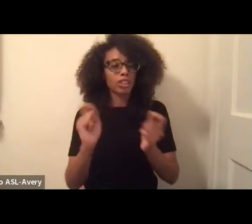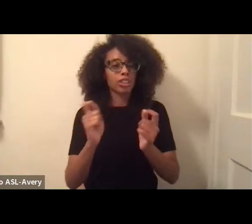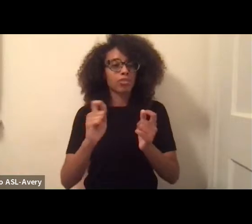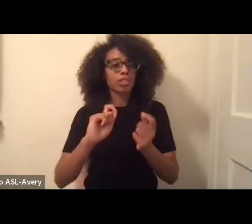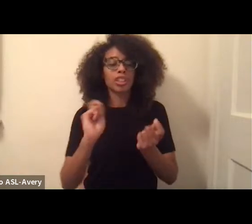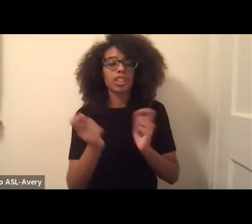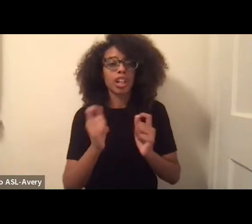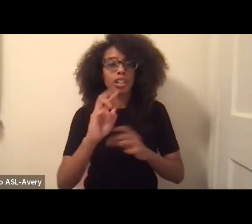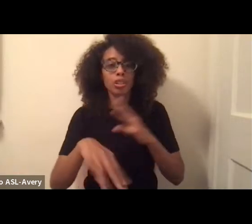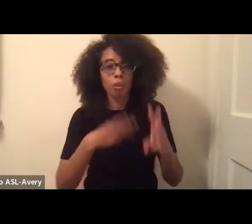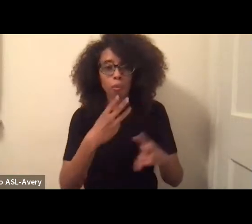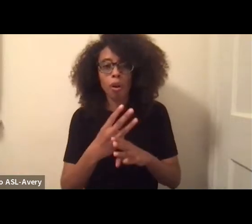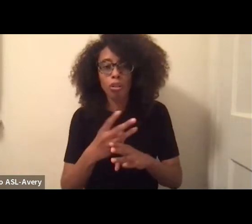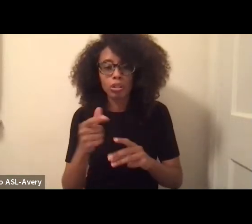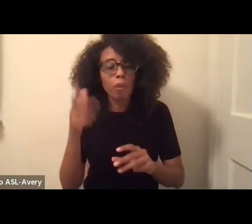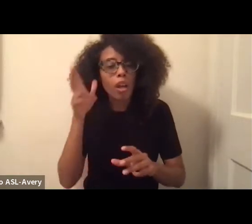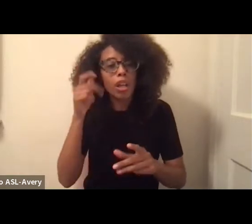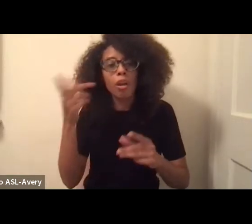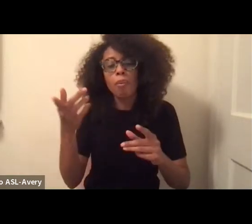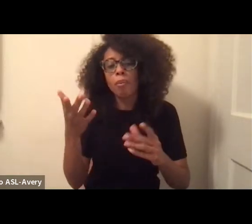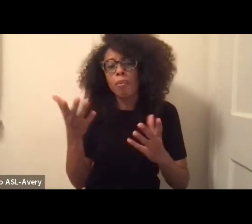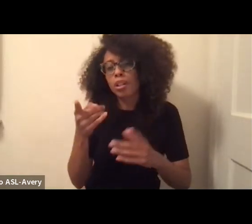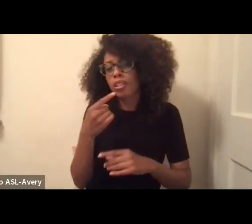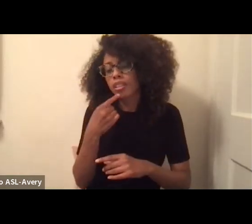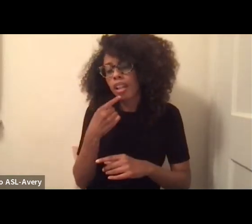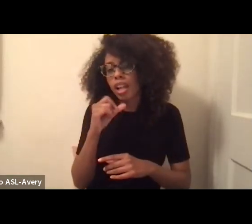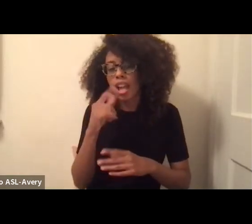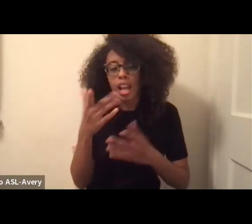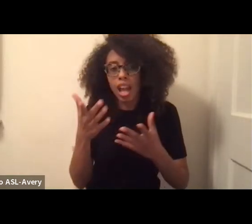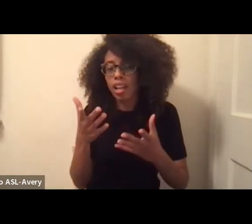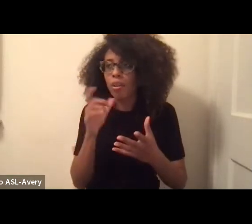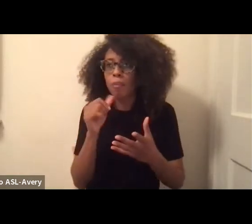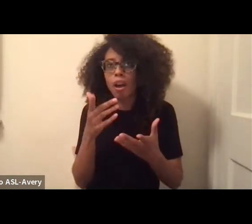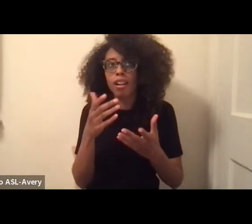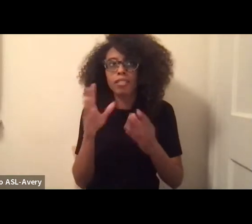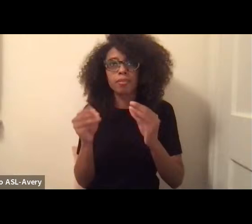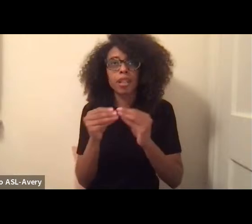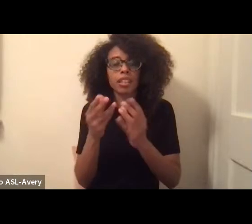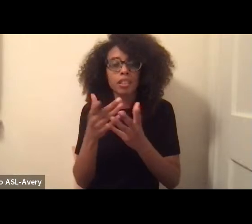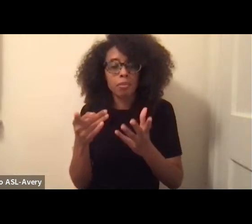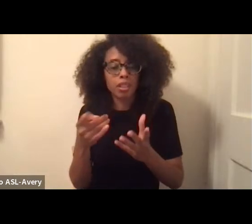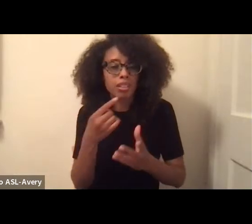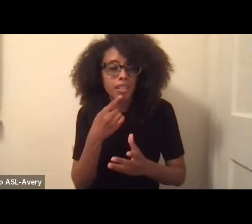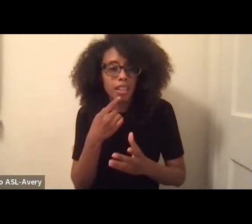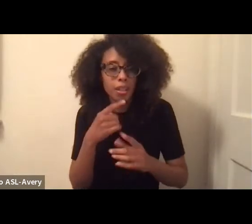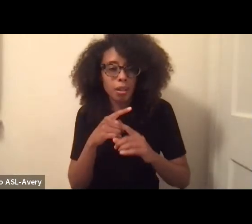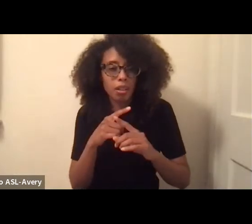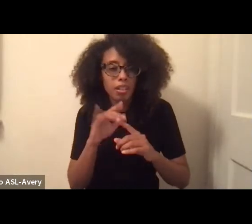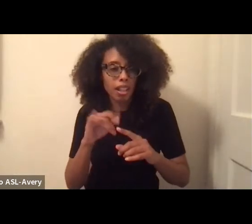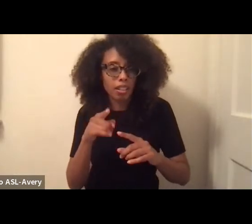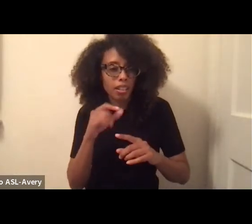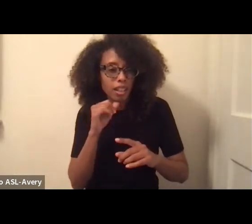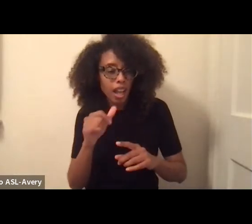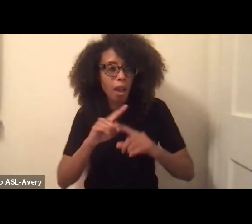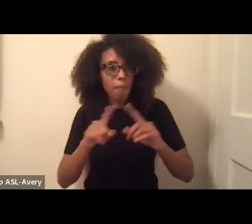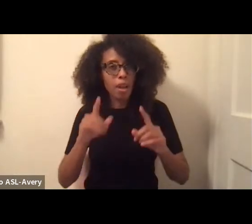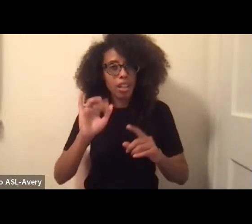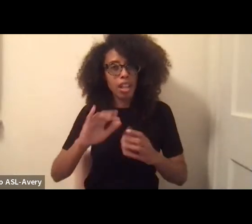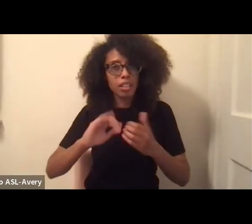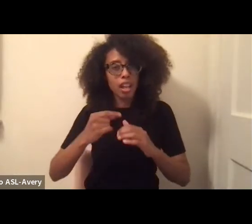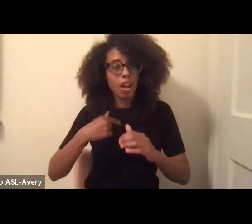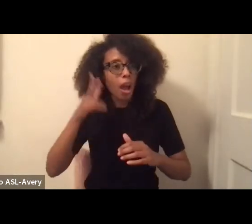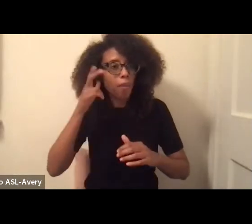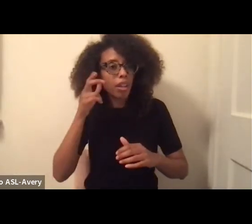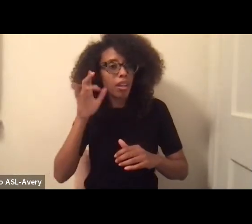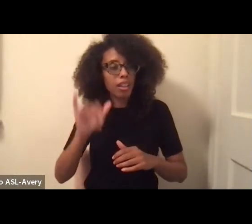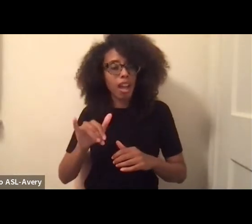hearing what you're saying, Ms. Italy, is that, and I don't want to put words in your mouth, but that's how I'm hearing it. How does that resonate